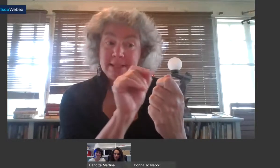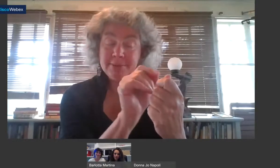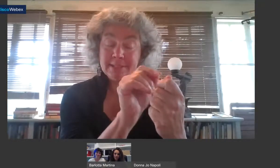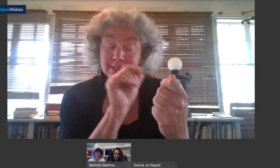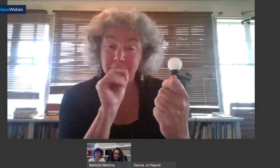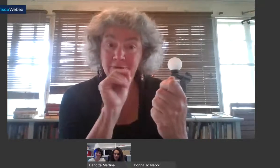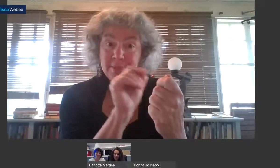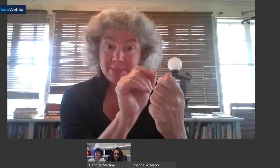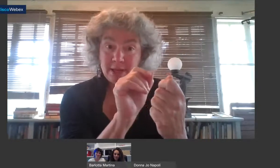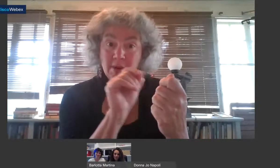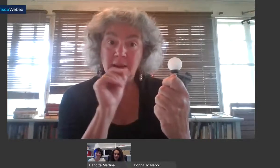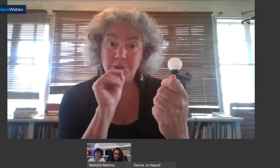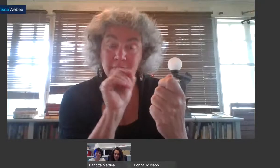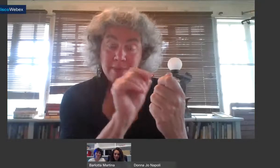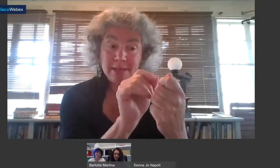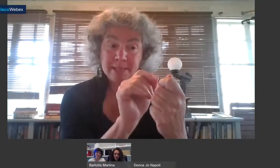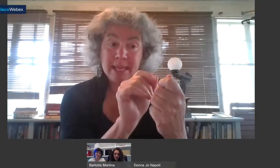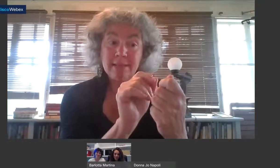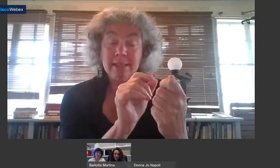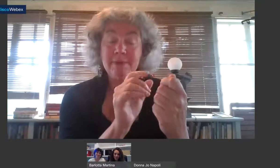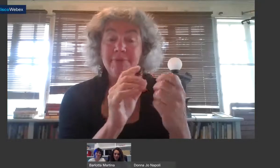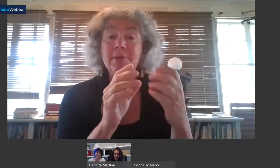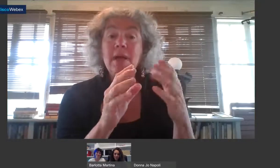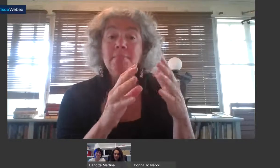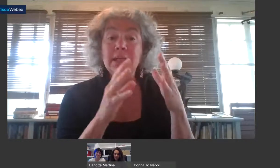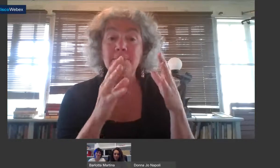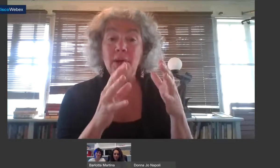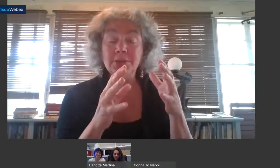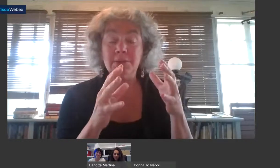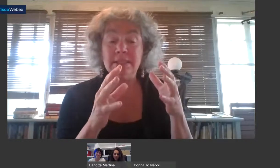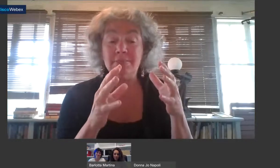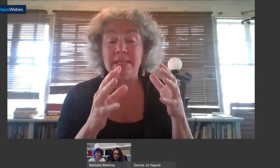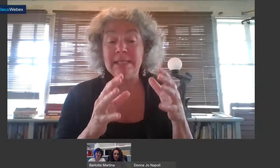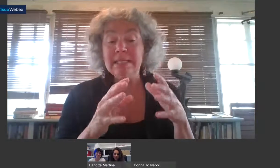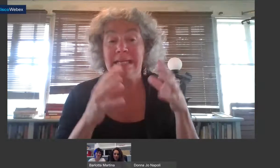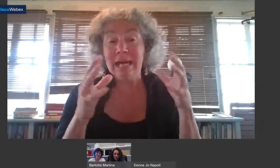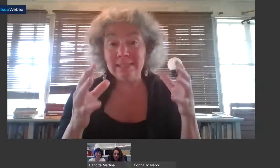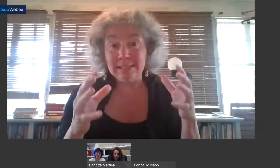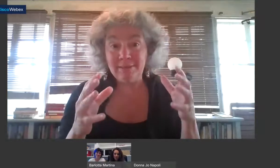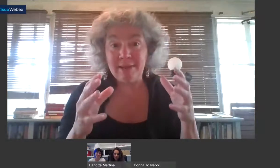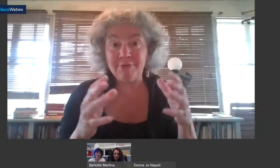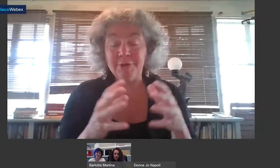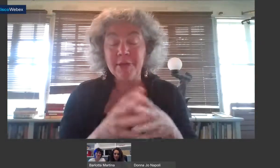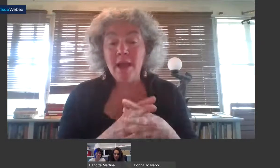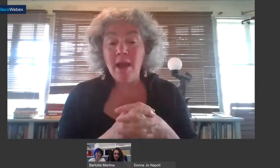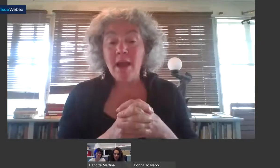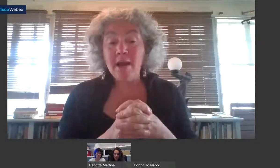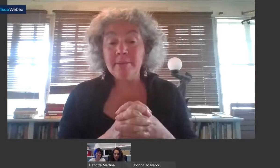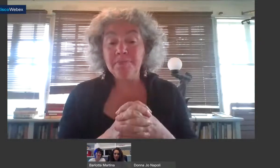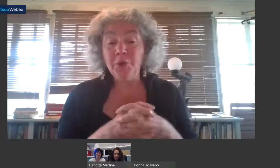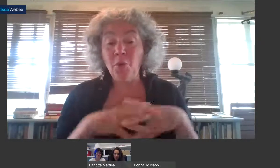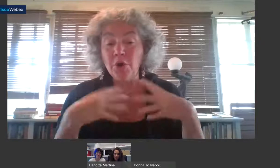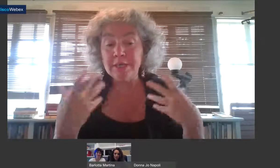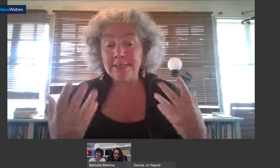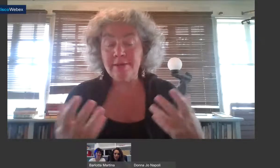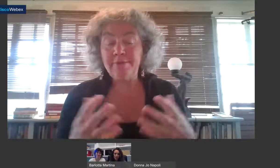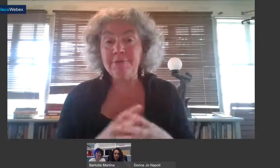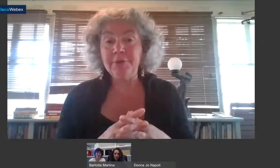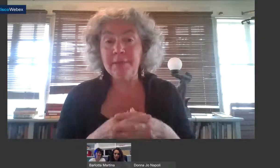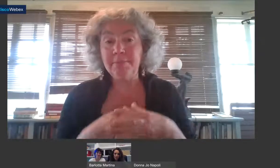is some movement there, so a biomechanical effort, but I'm also expending cognitive effort, coordinative effort, a